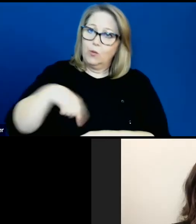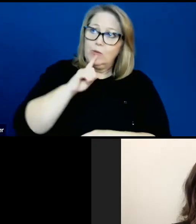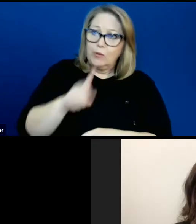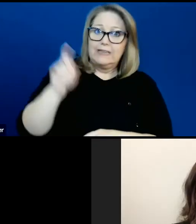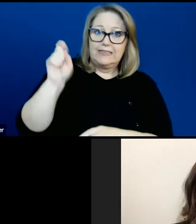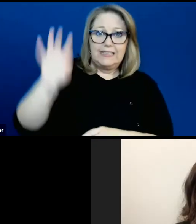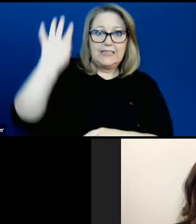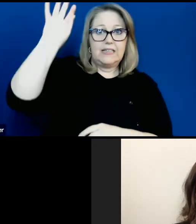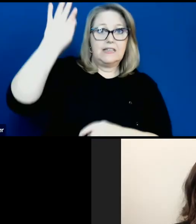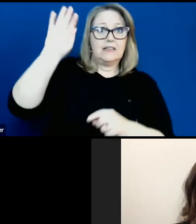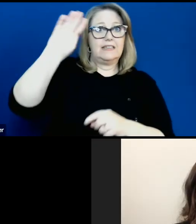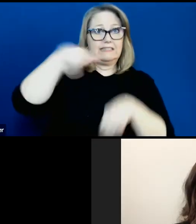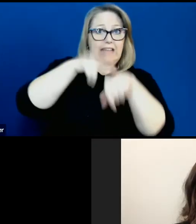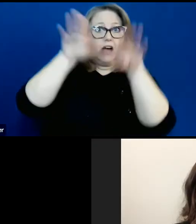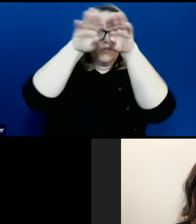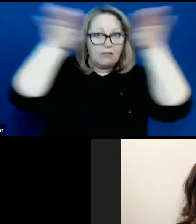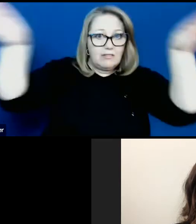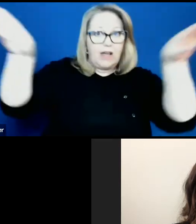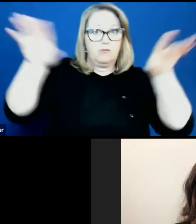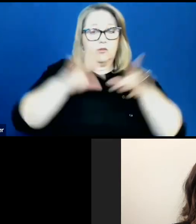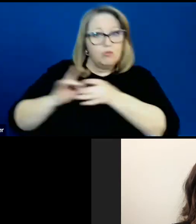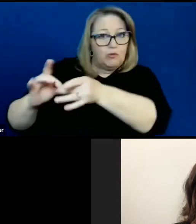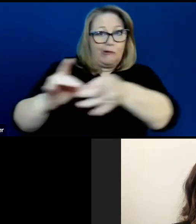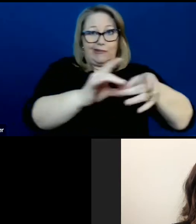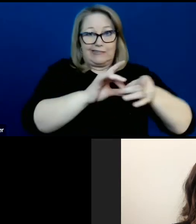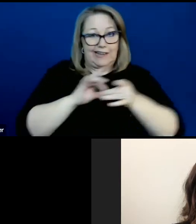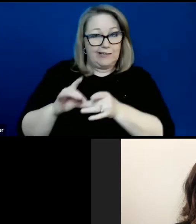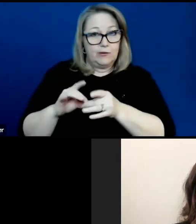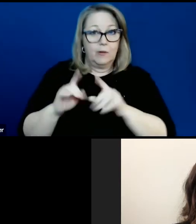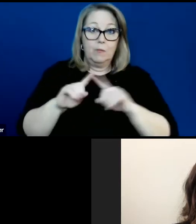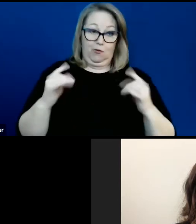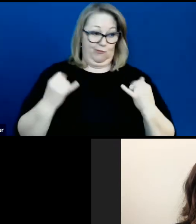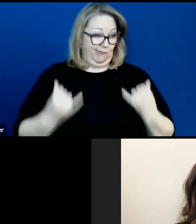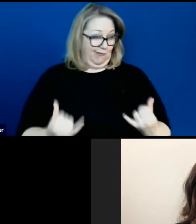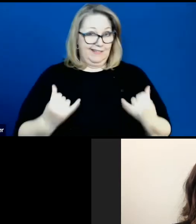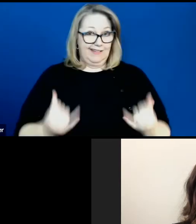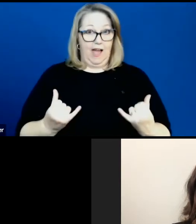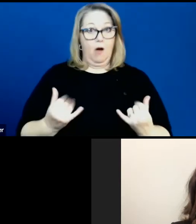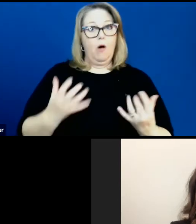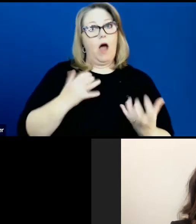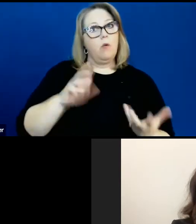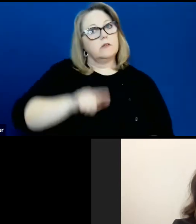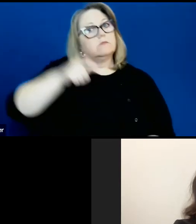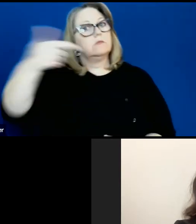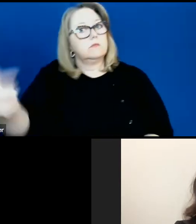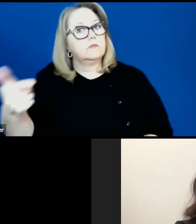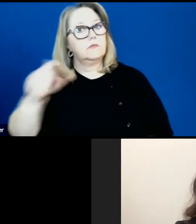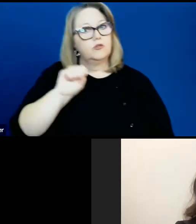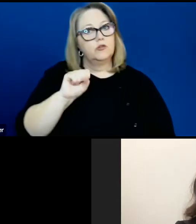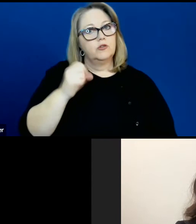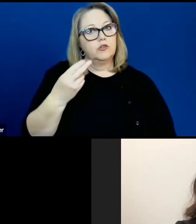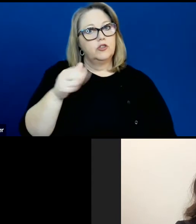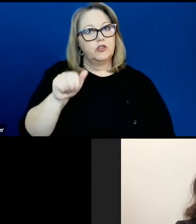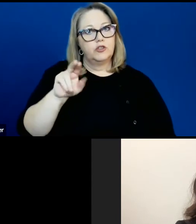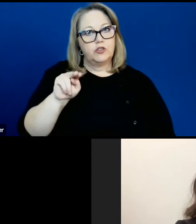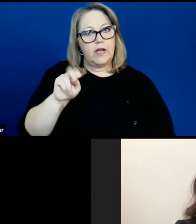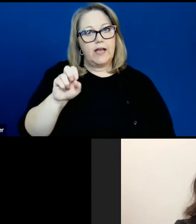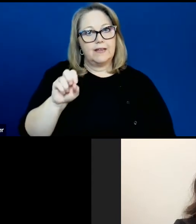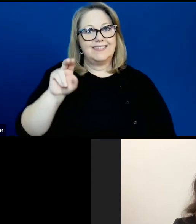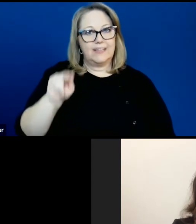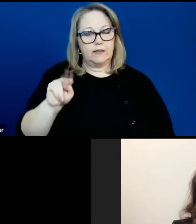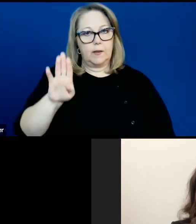I'm hopeful we're heading in that direction. At this time, I'd like to turn it over to Shannon Bennett, Immunization Program Manager in the